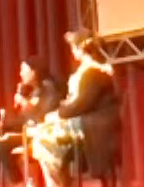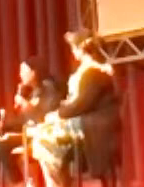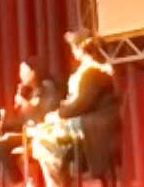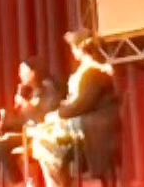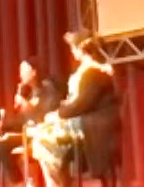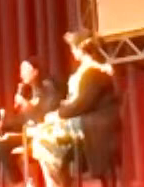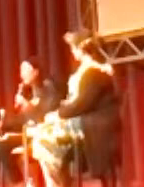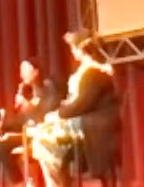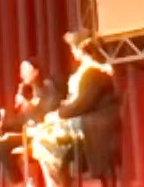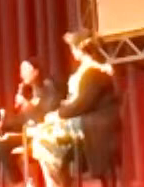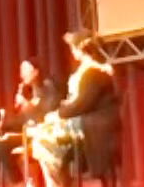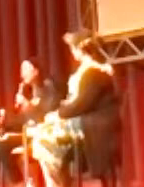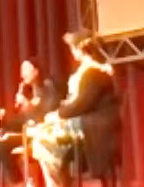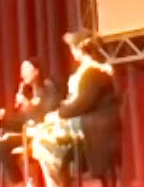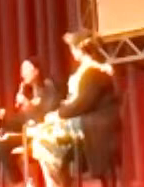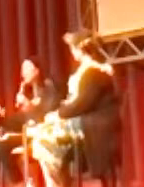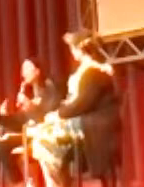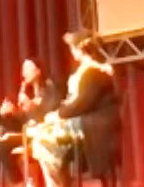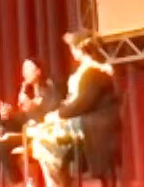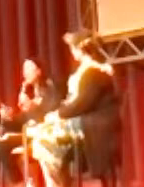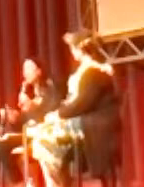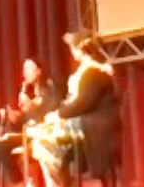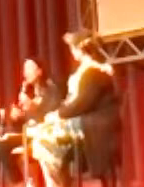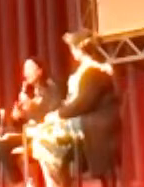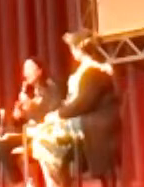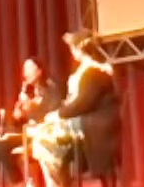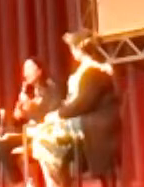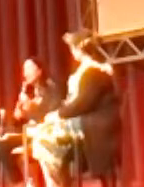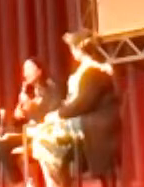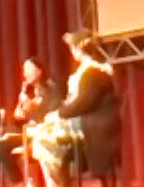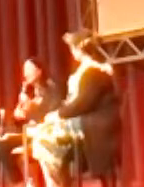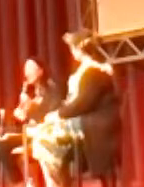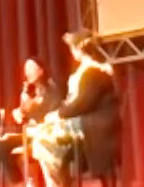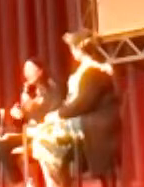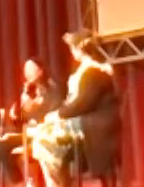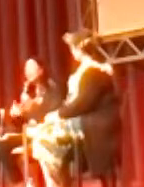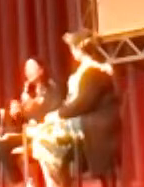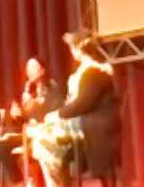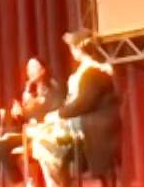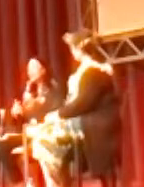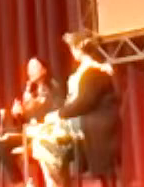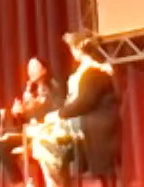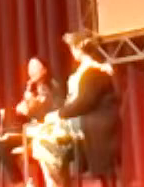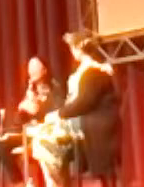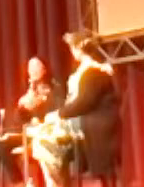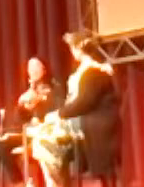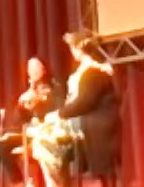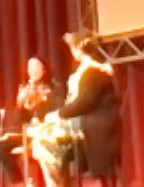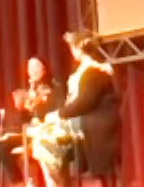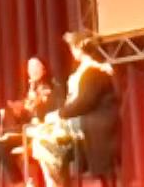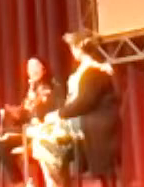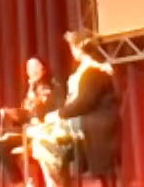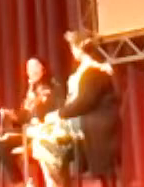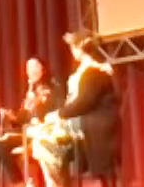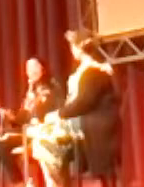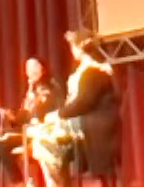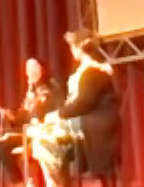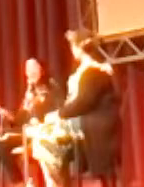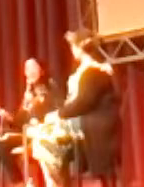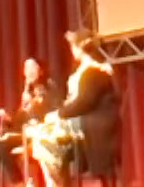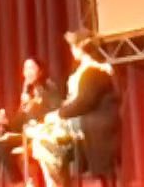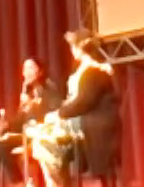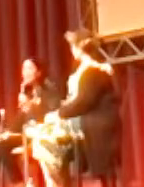us to work differently and to support and respect the lessons and learnings from since time